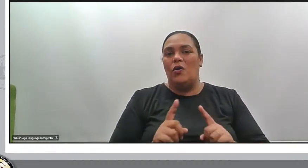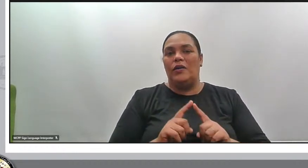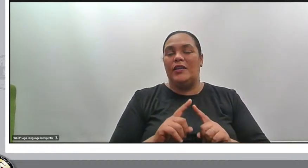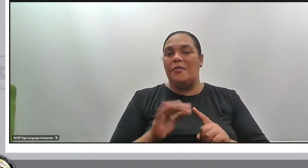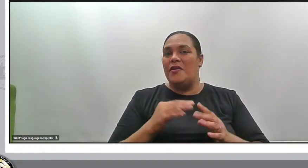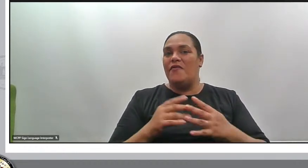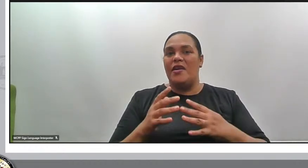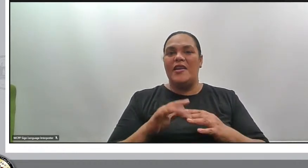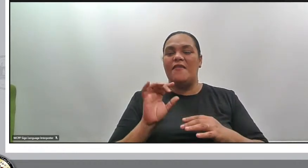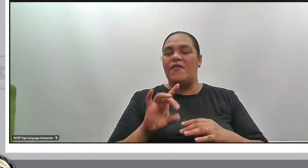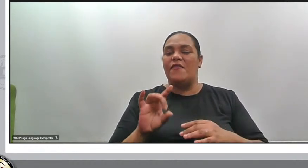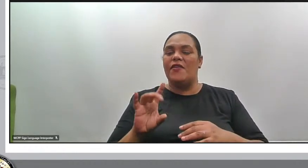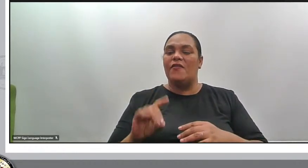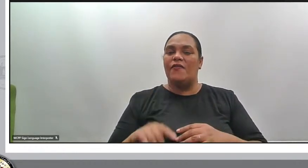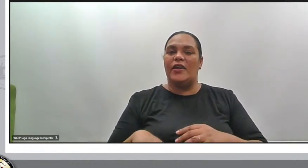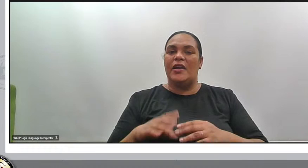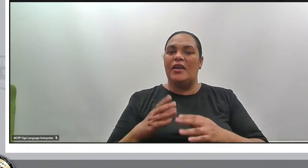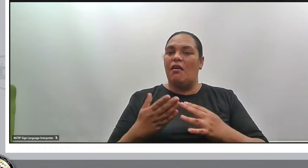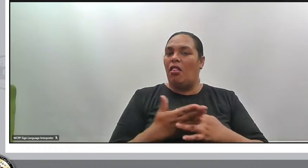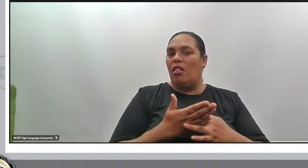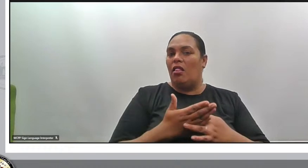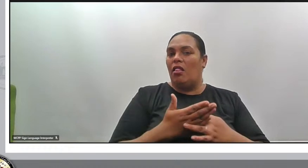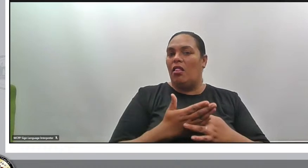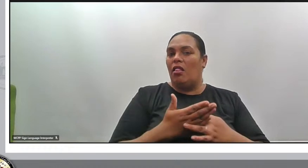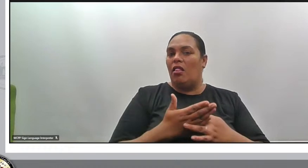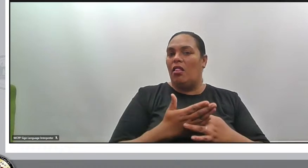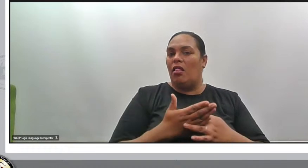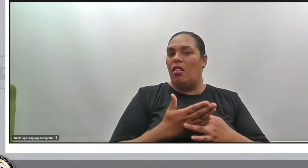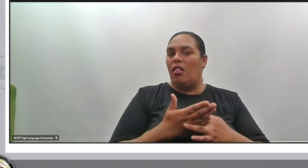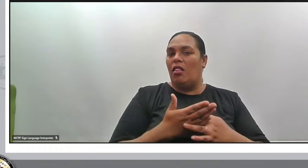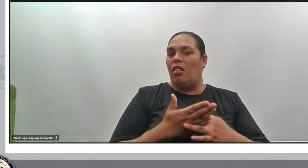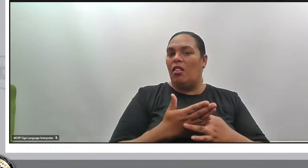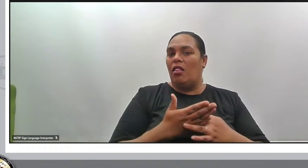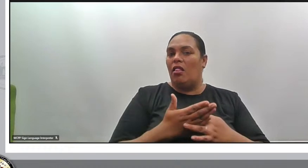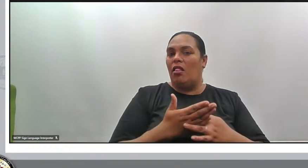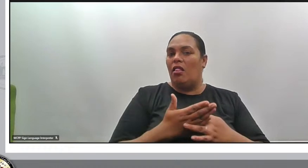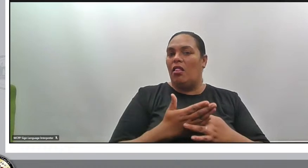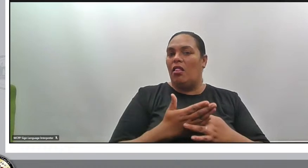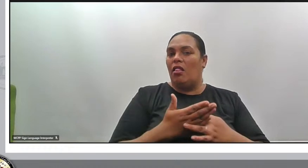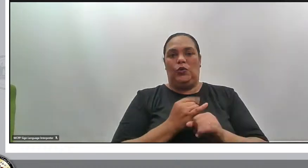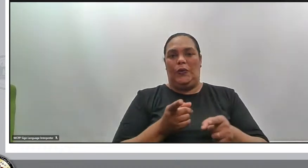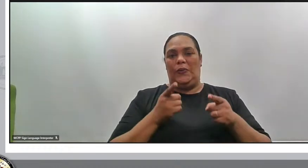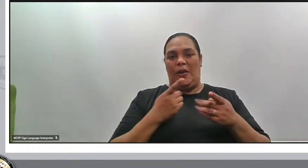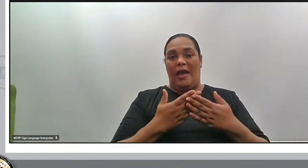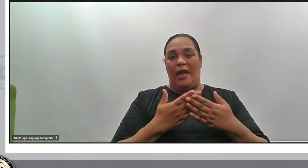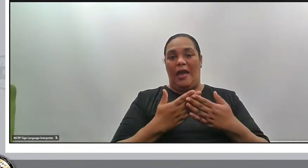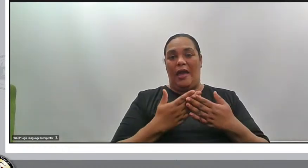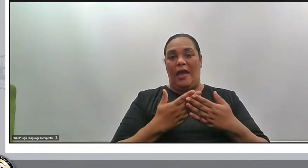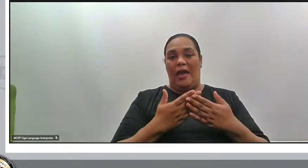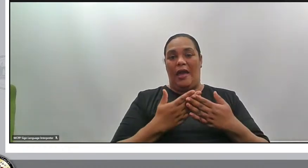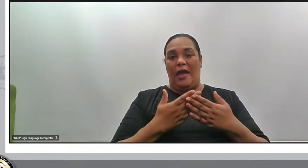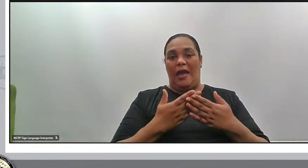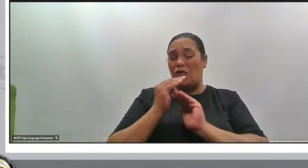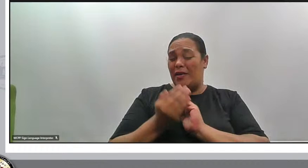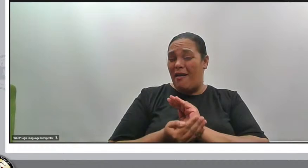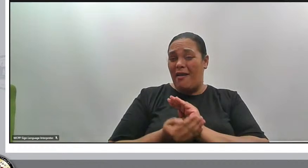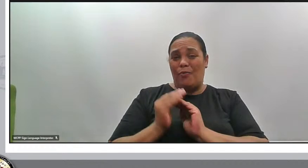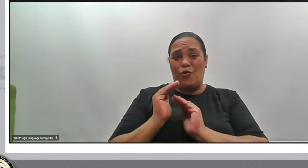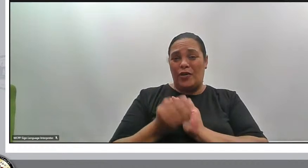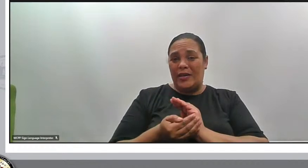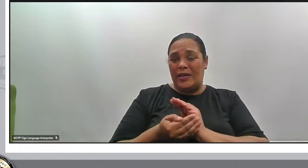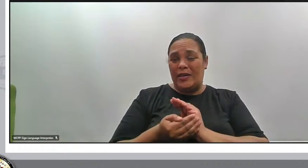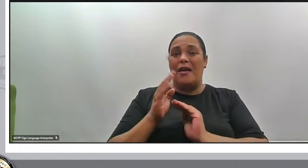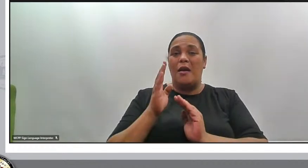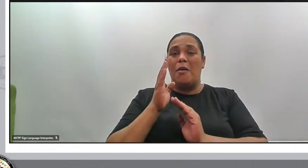any type of code has been injected in there that could put this institution at risk. But we're still protecting the personal information of the